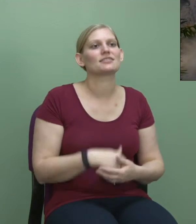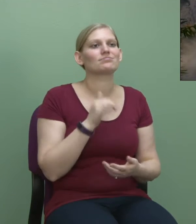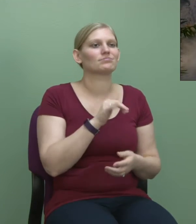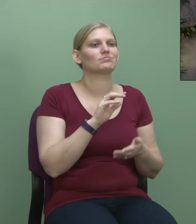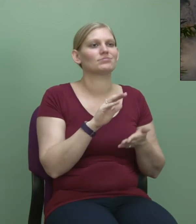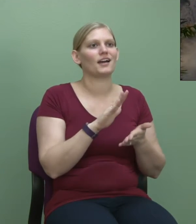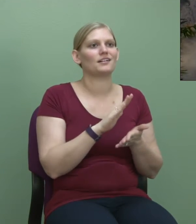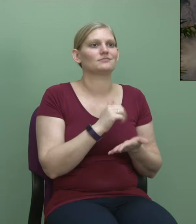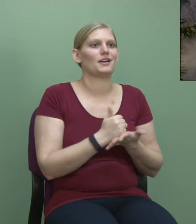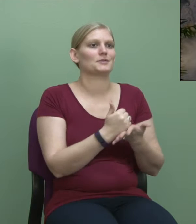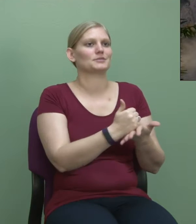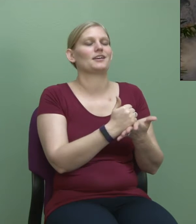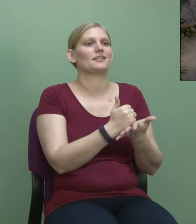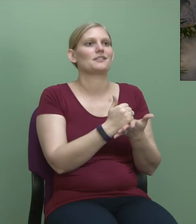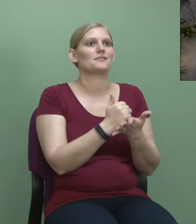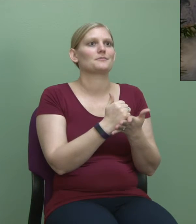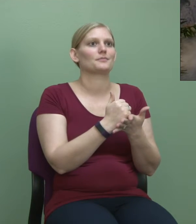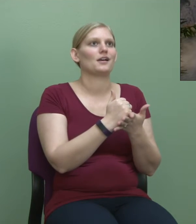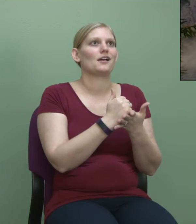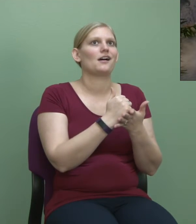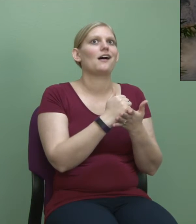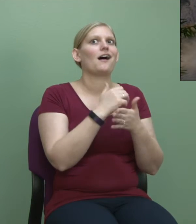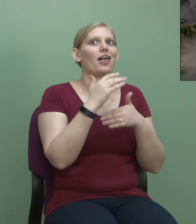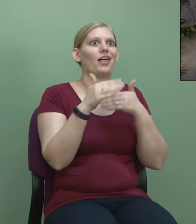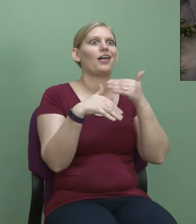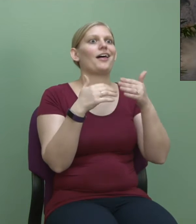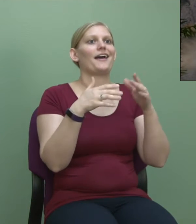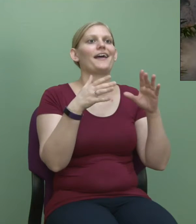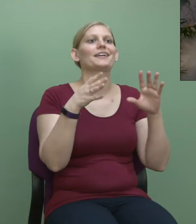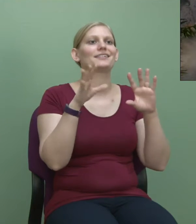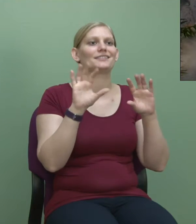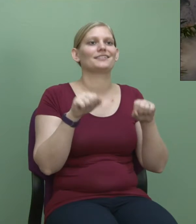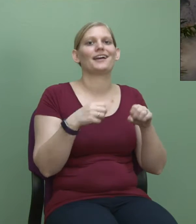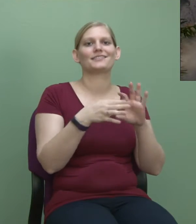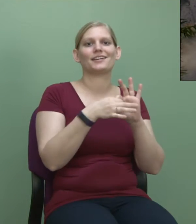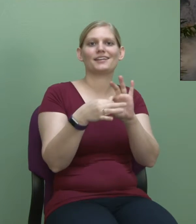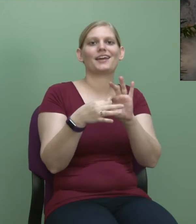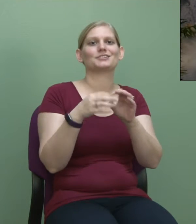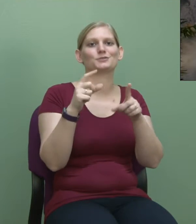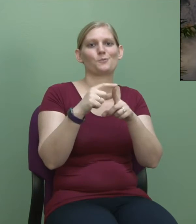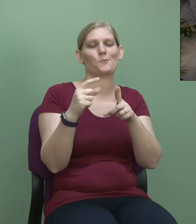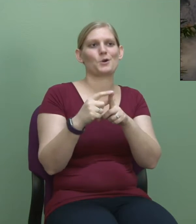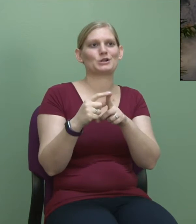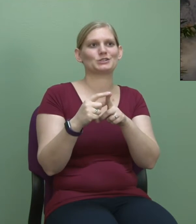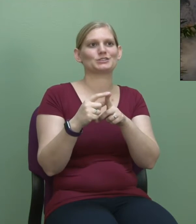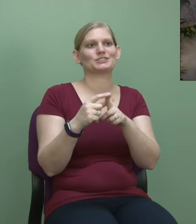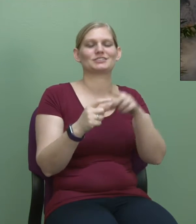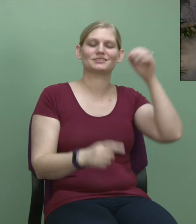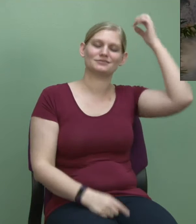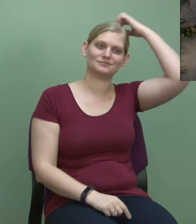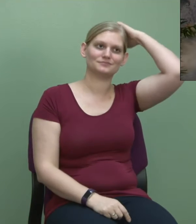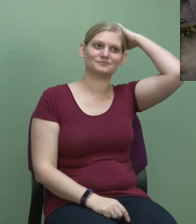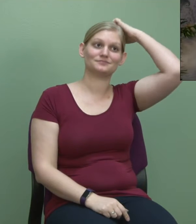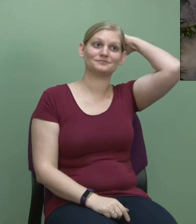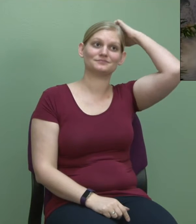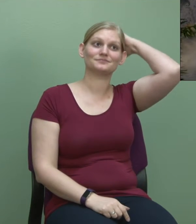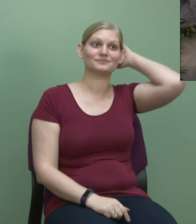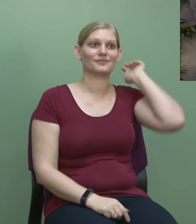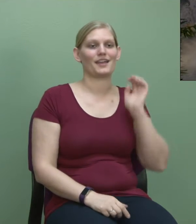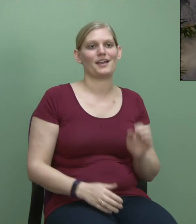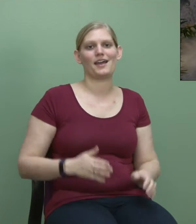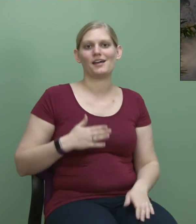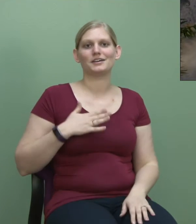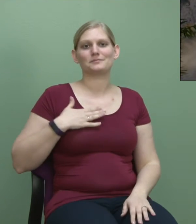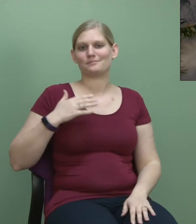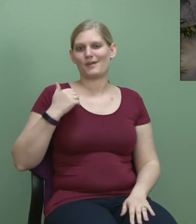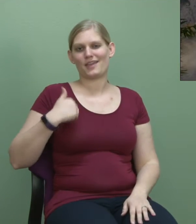eventually be able to put the letters together and then draw out words. For our young daughter,